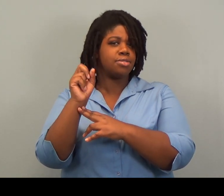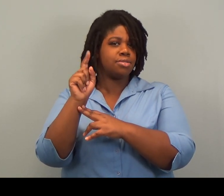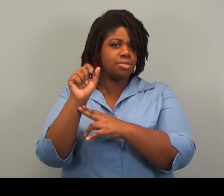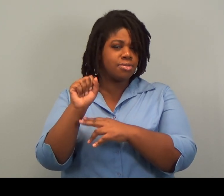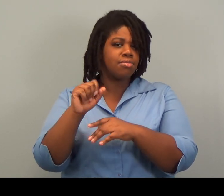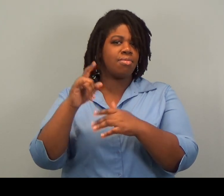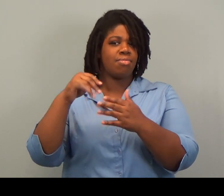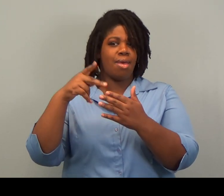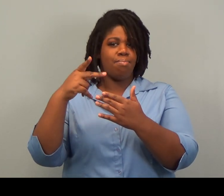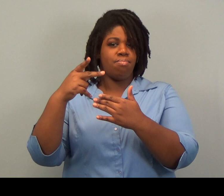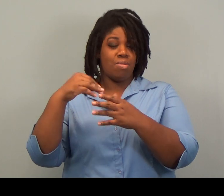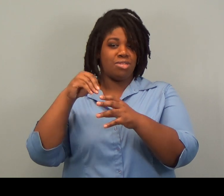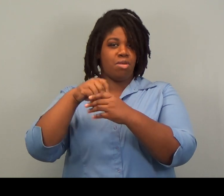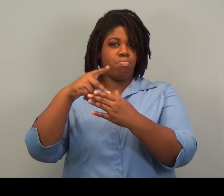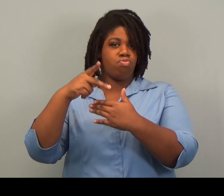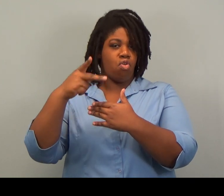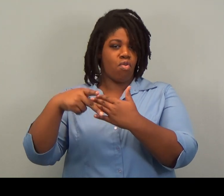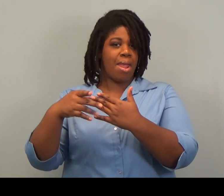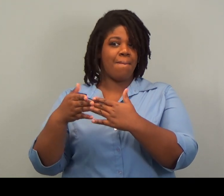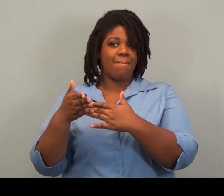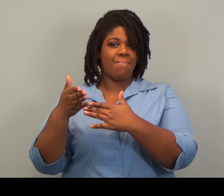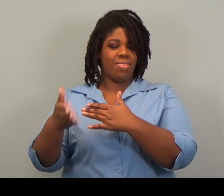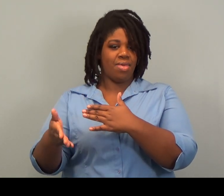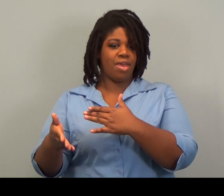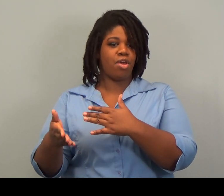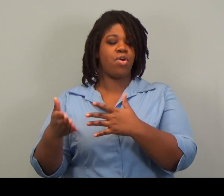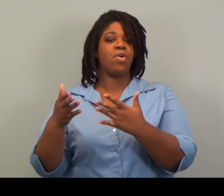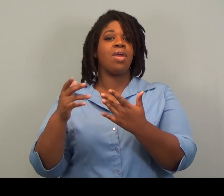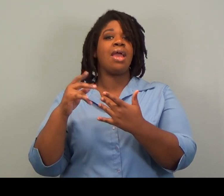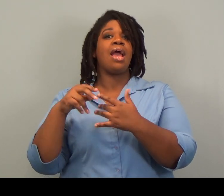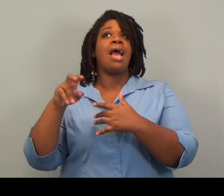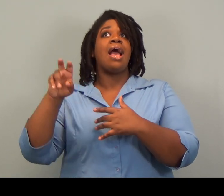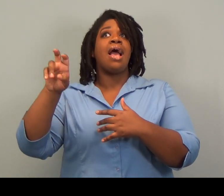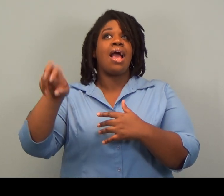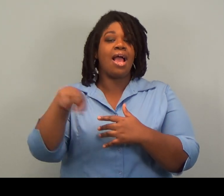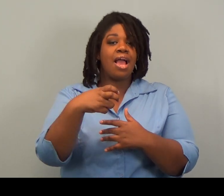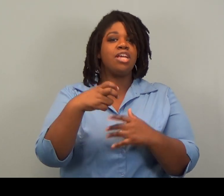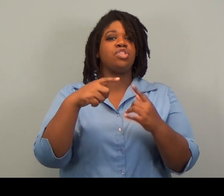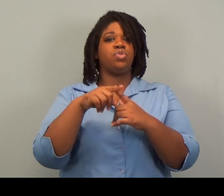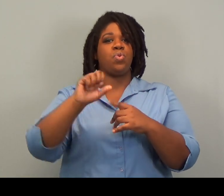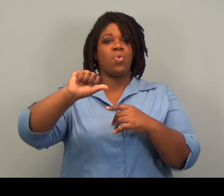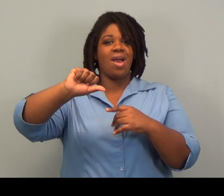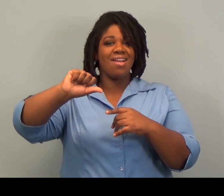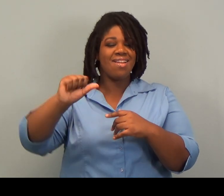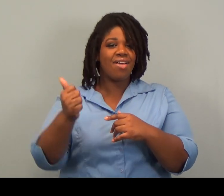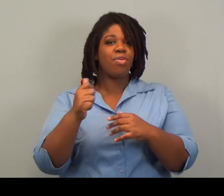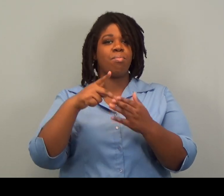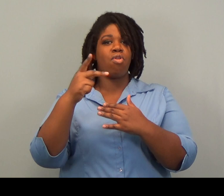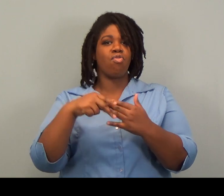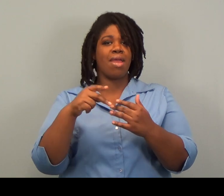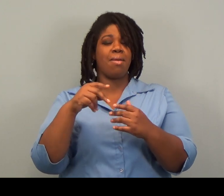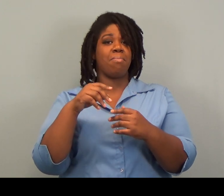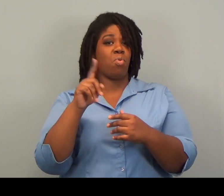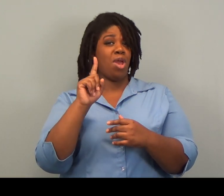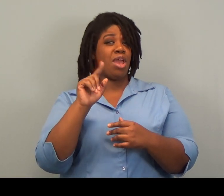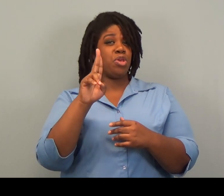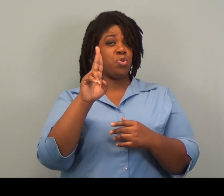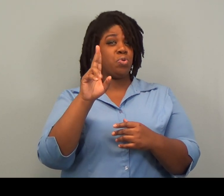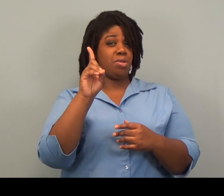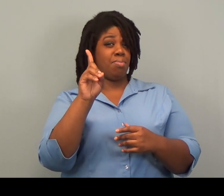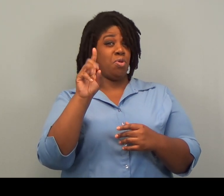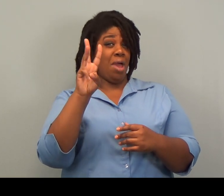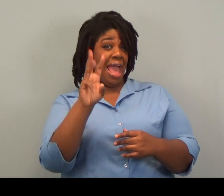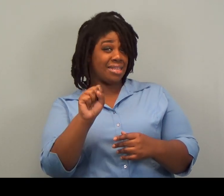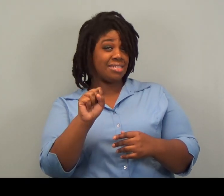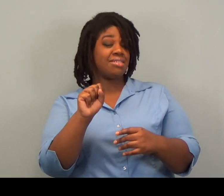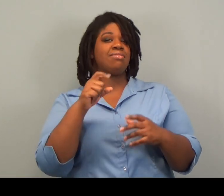After I graduated from that program, transferred into the social work program at UWS, where I got my bachelor's